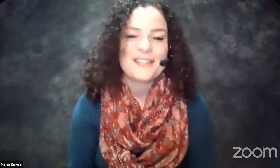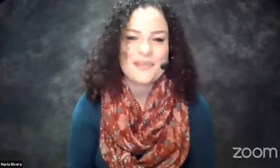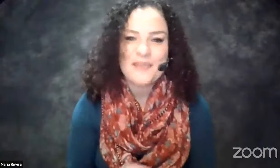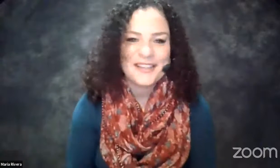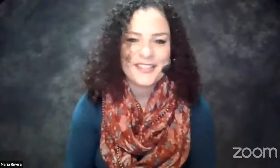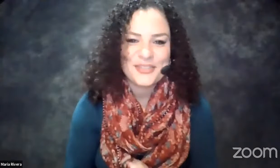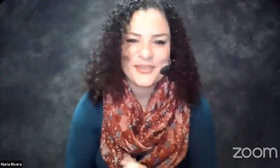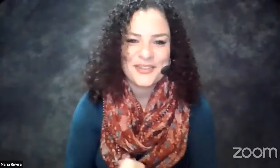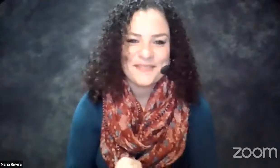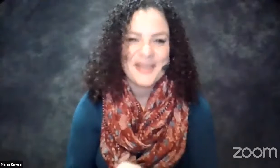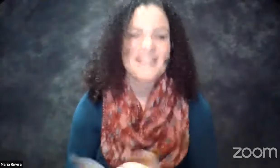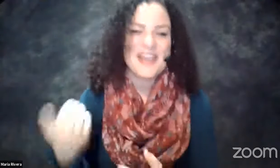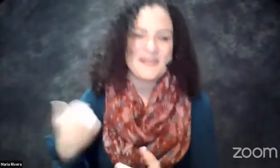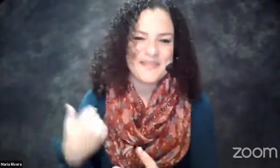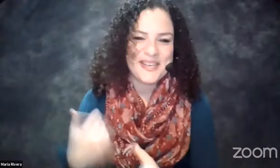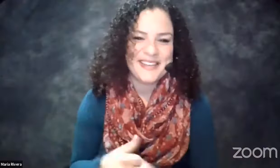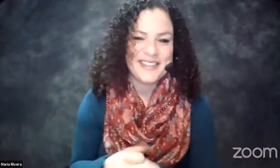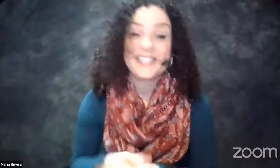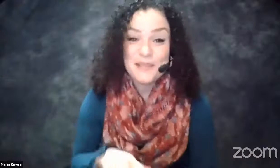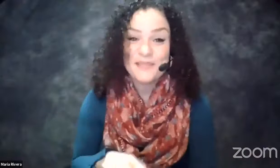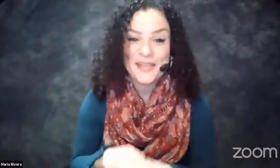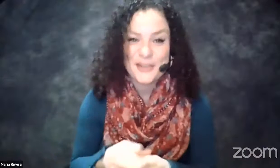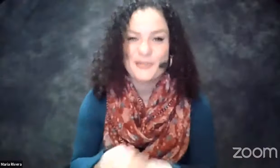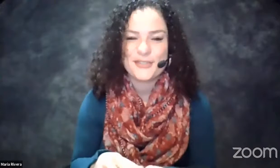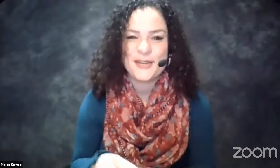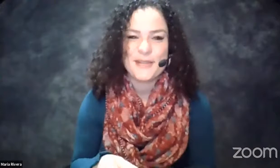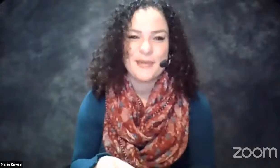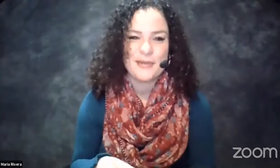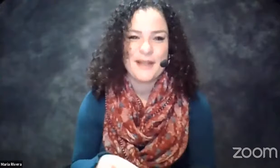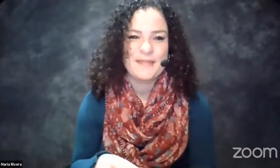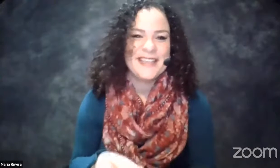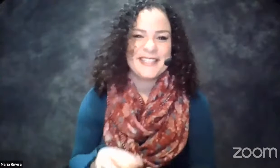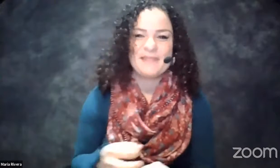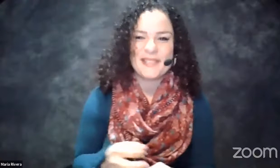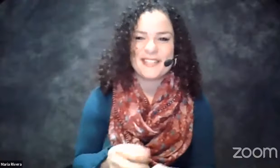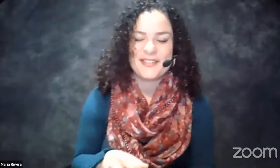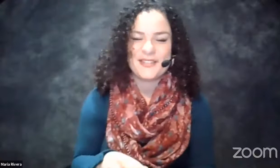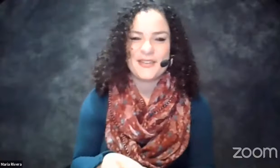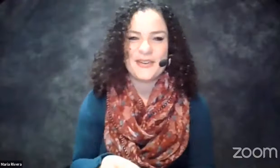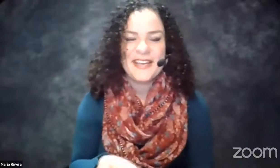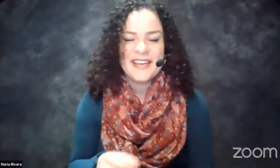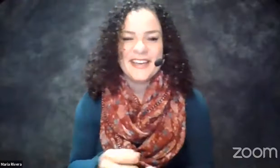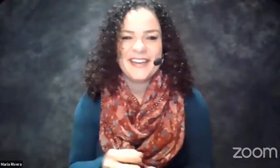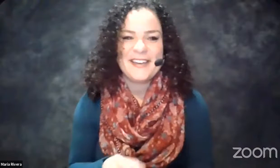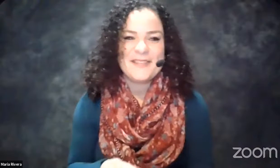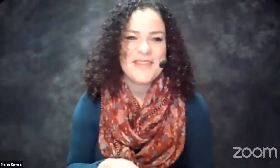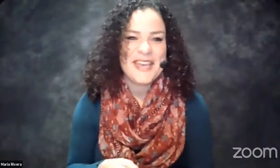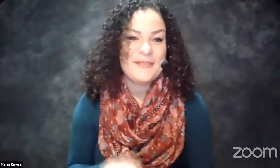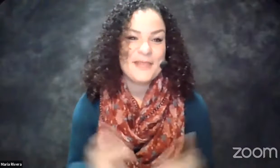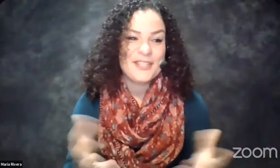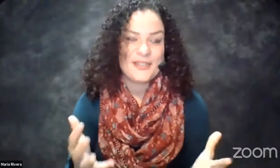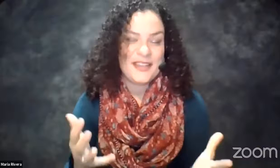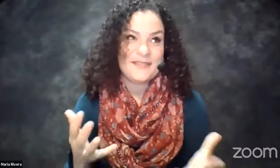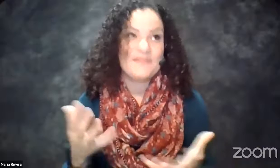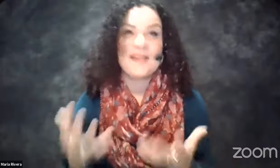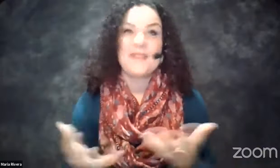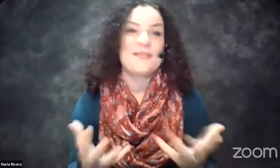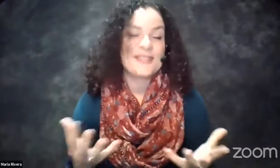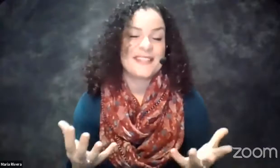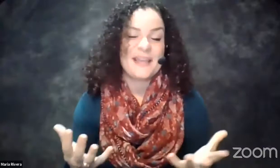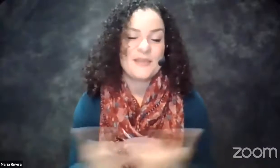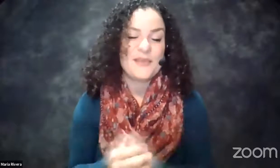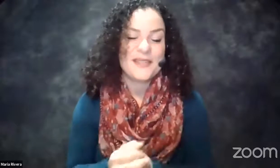celebrate Advent and Christmas, and she wanted to use some of the COVID carols. And we thought, oh, it'd be really wonderful if some of these could be